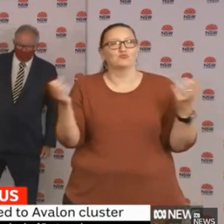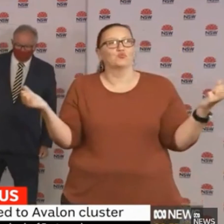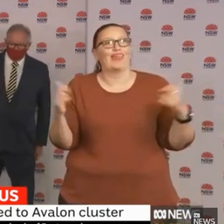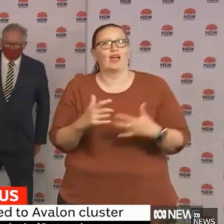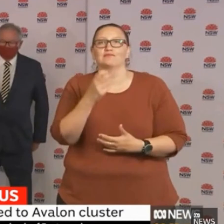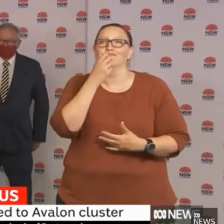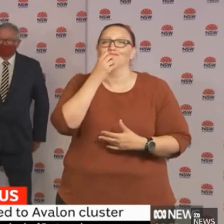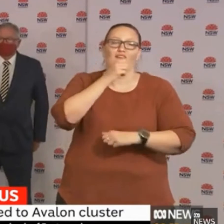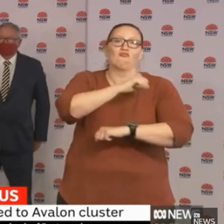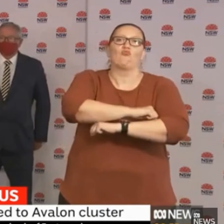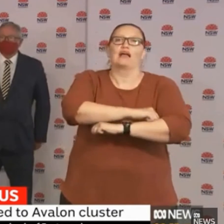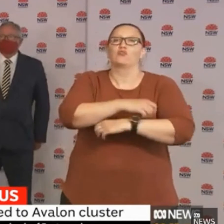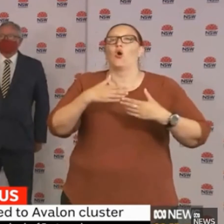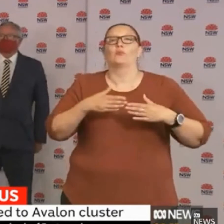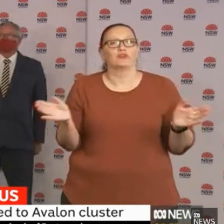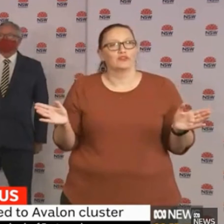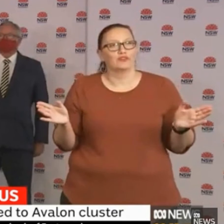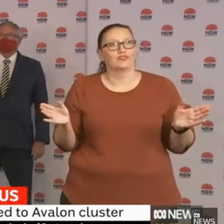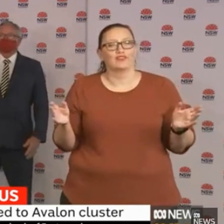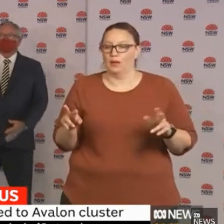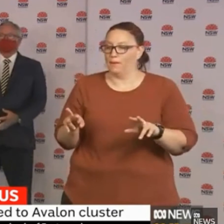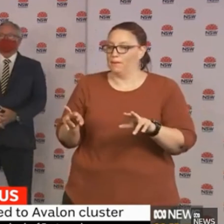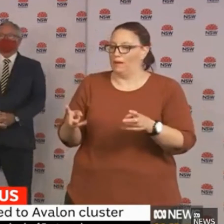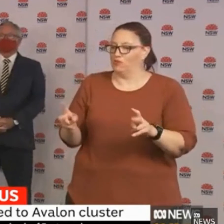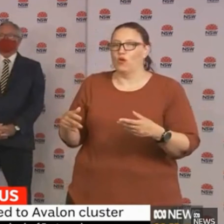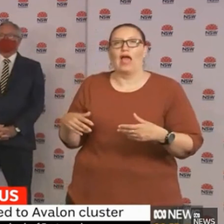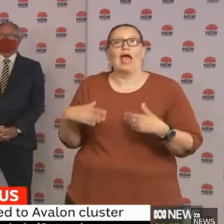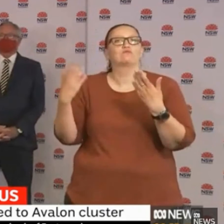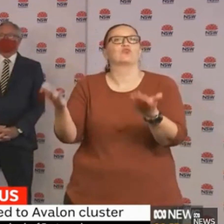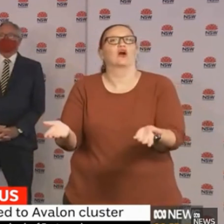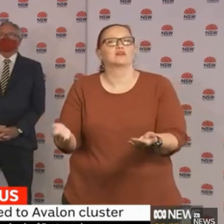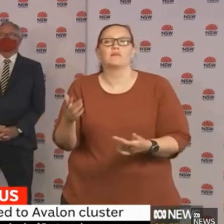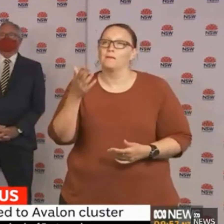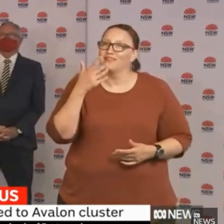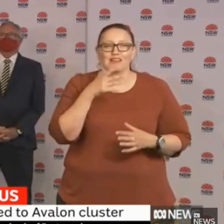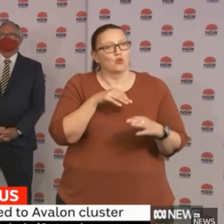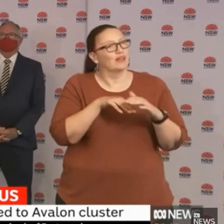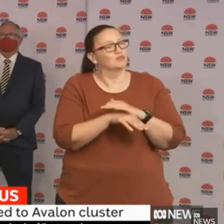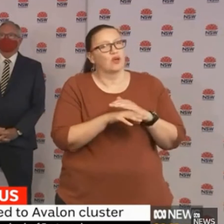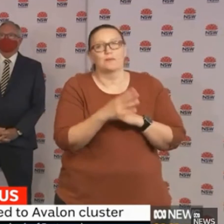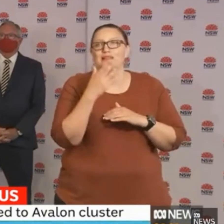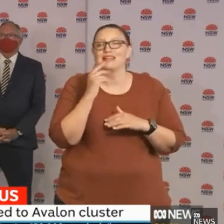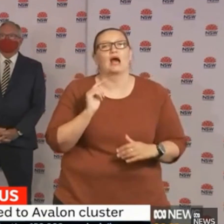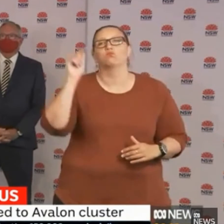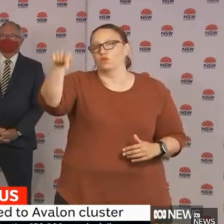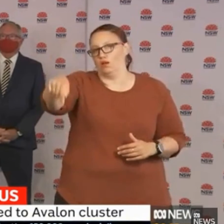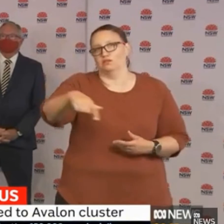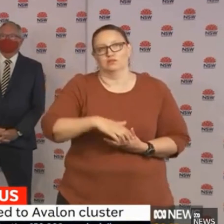veranda, outdoor barbecues, please keep people out of indoor spaces, and if you are in indoor spaces,